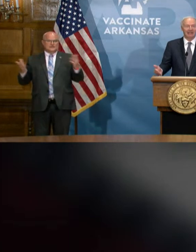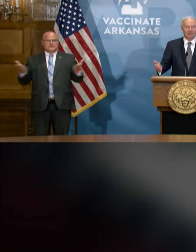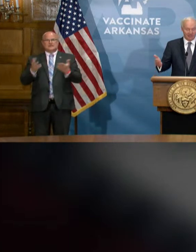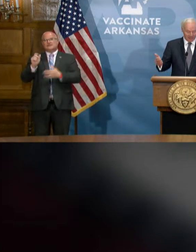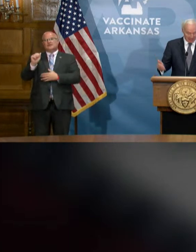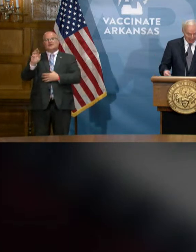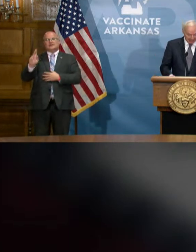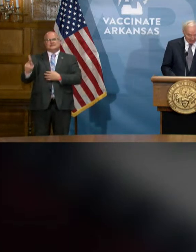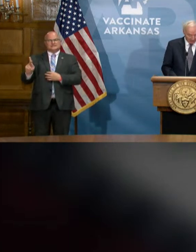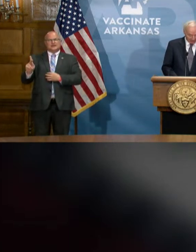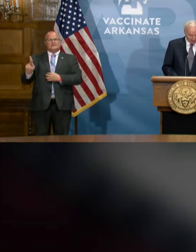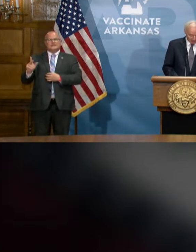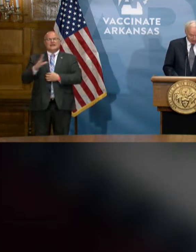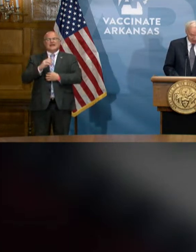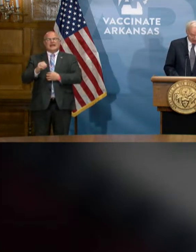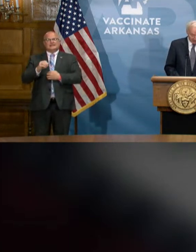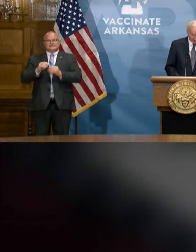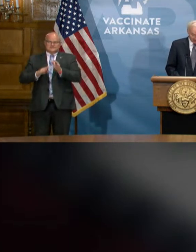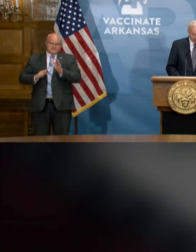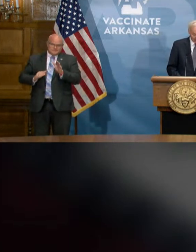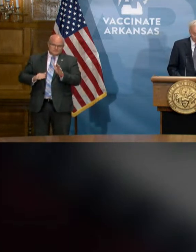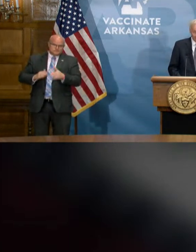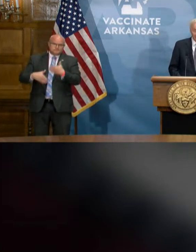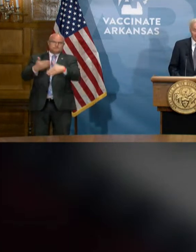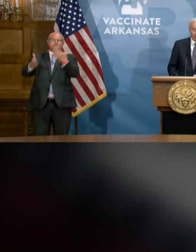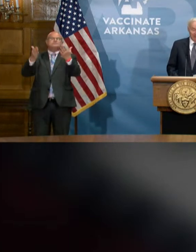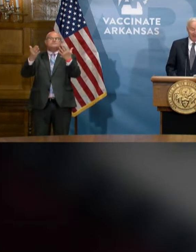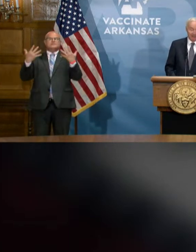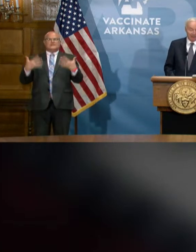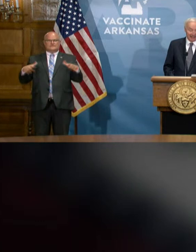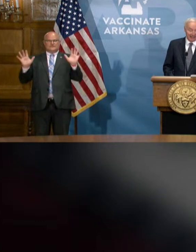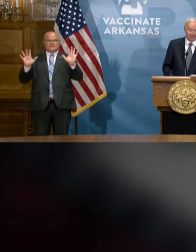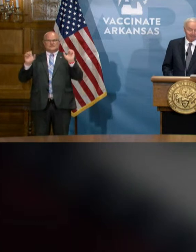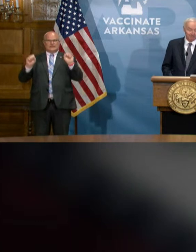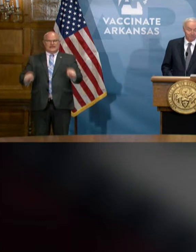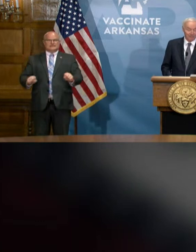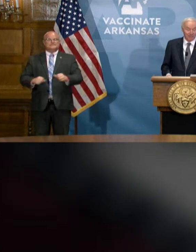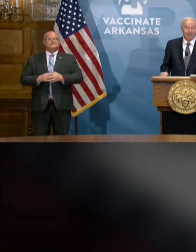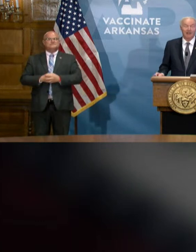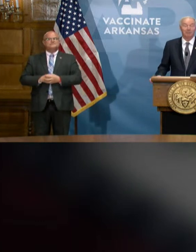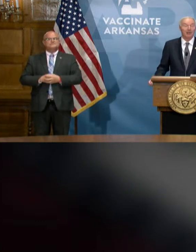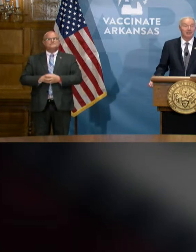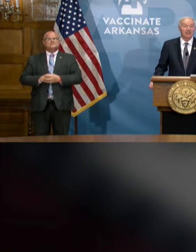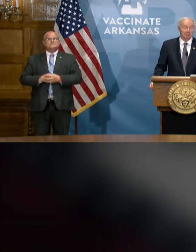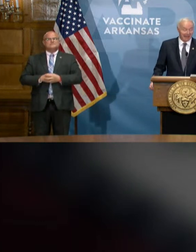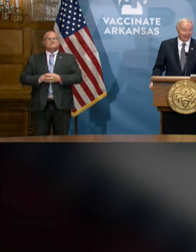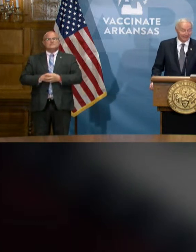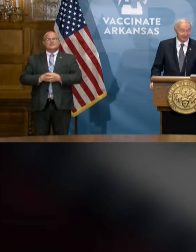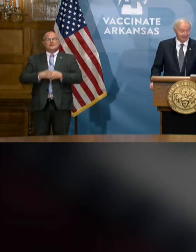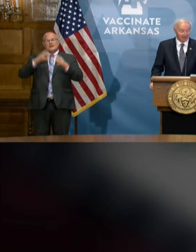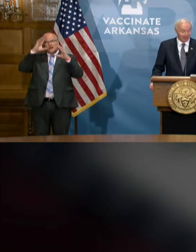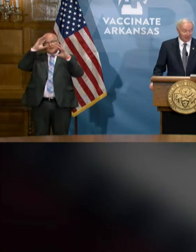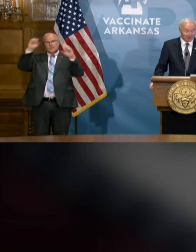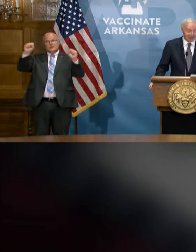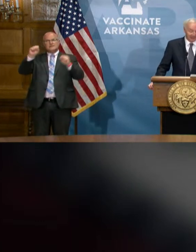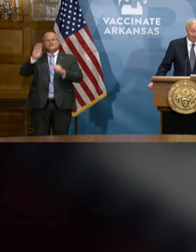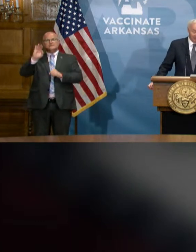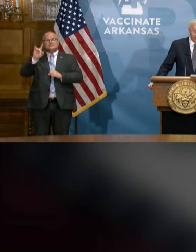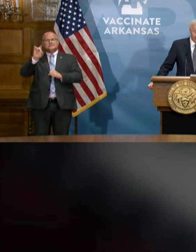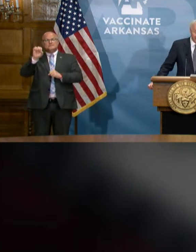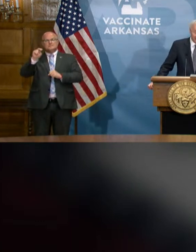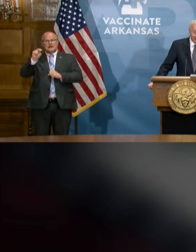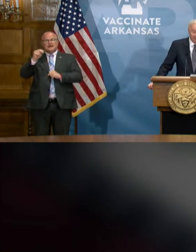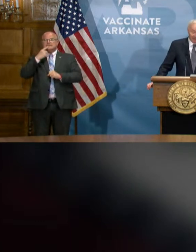of Arkansans and to accelerate that to the extent that we can. President Biden urged